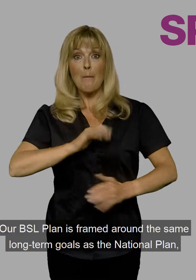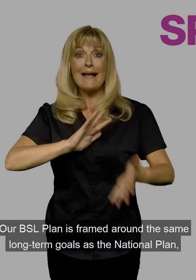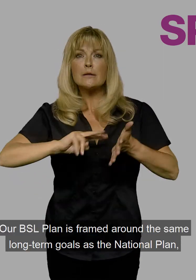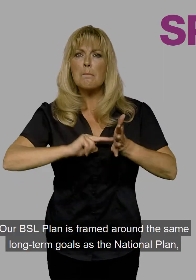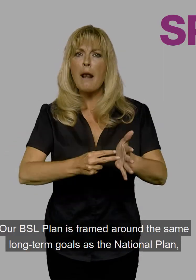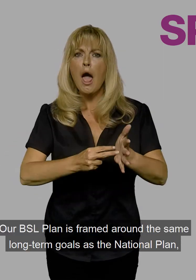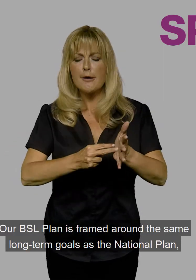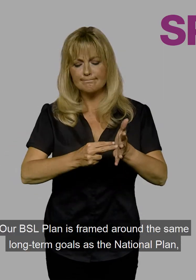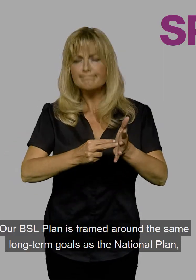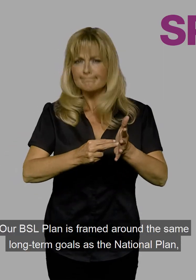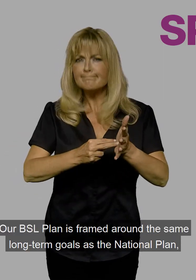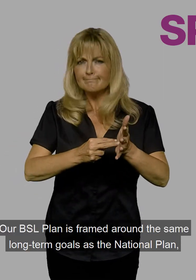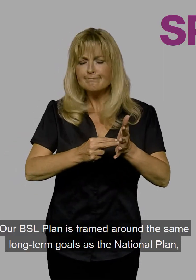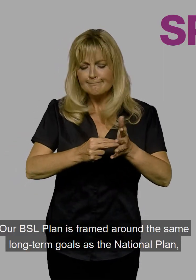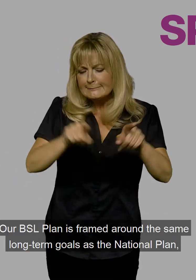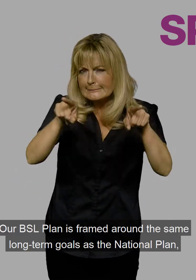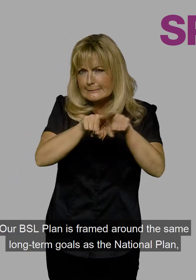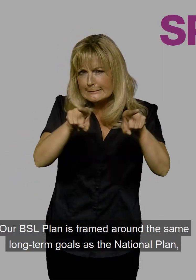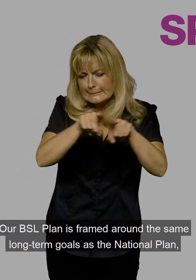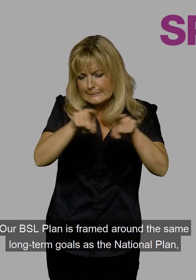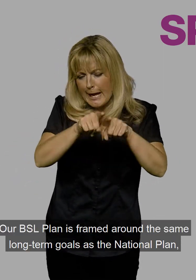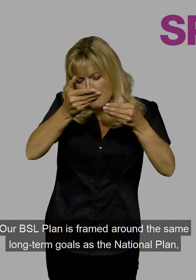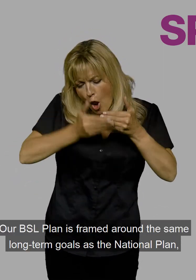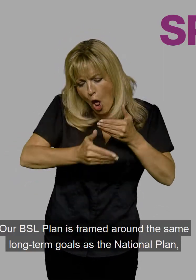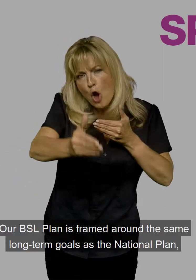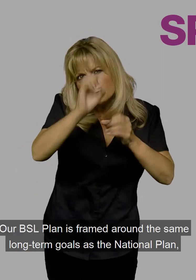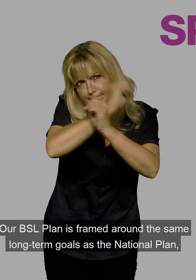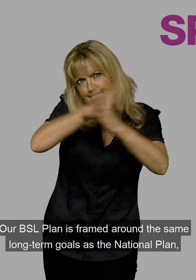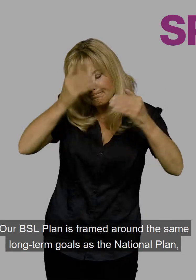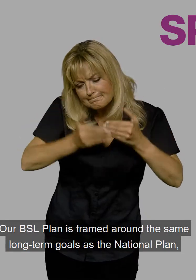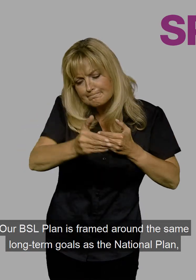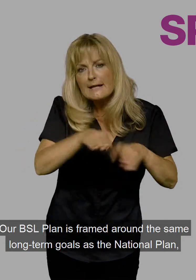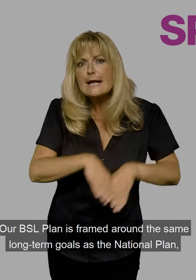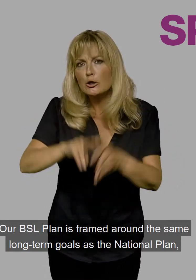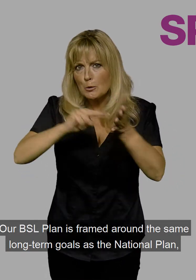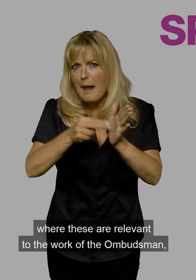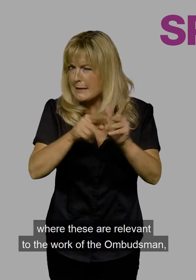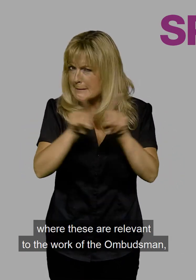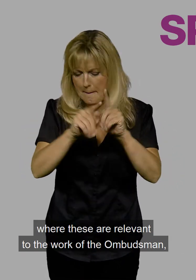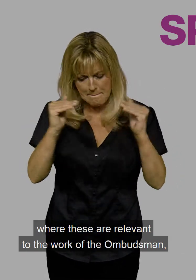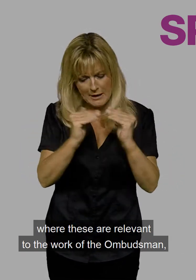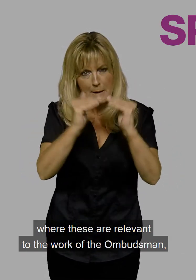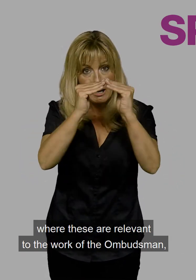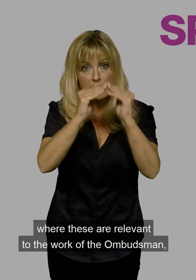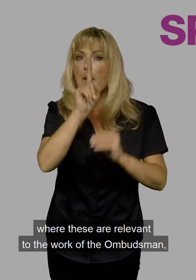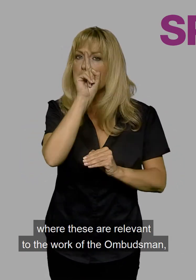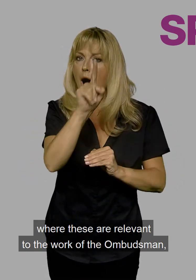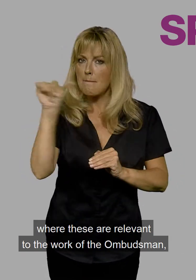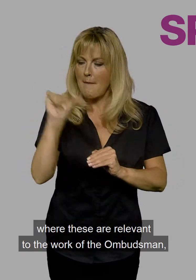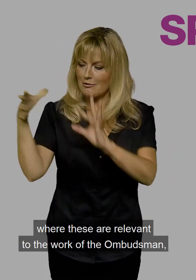Our BSL plan is framed around the same long-term goals as the National Plan, where these are relevant to the work of the